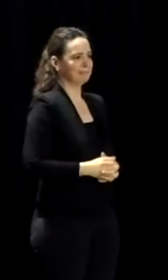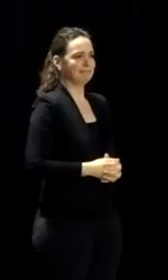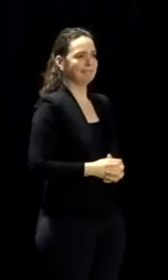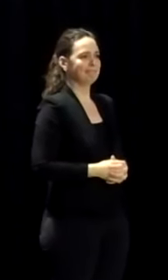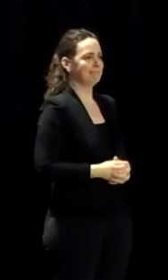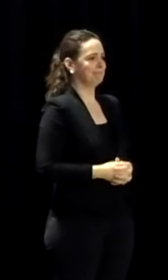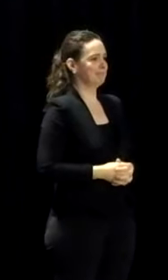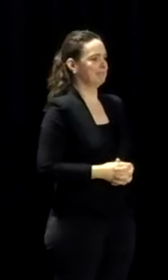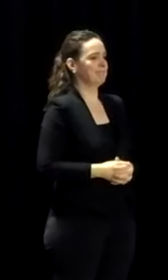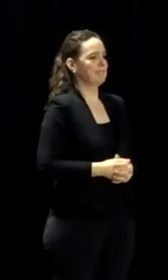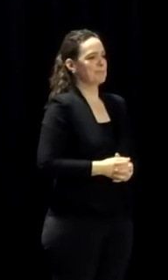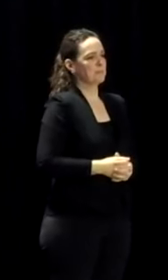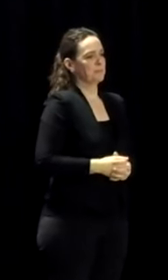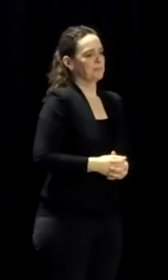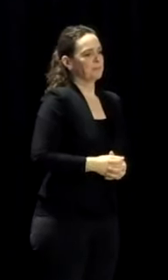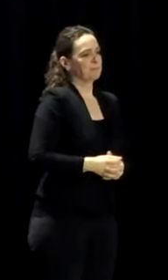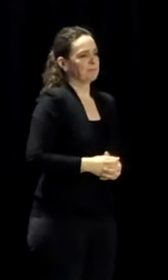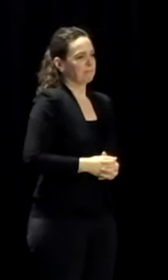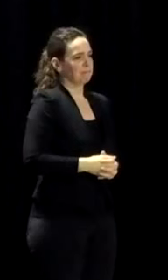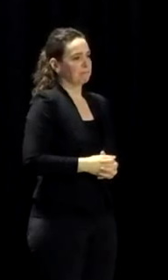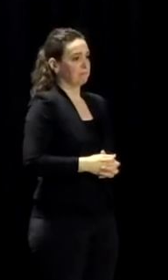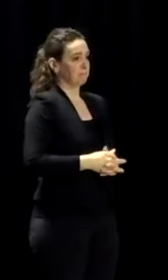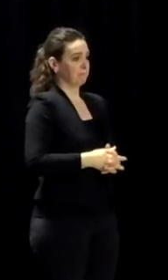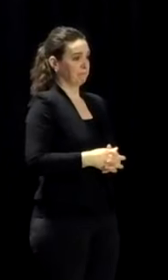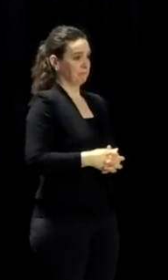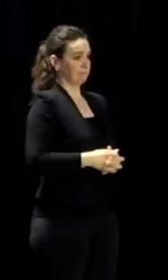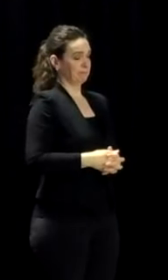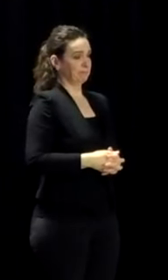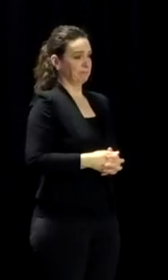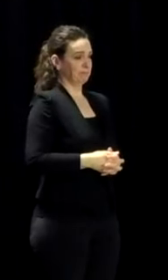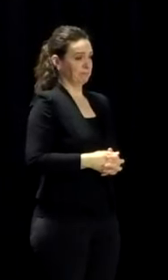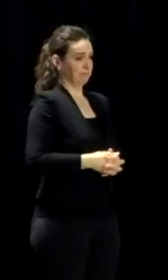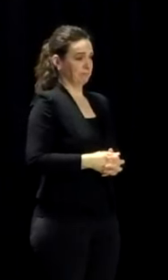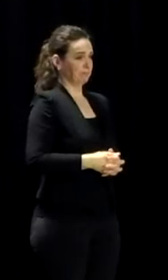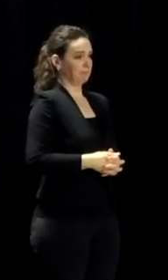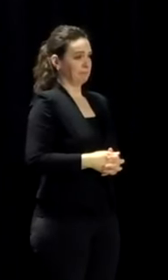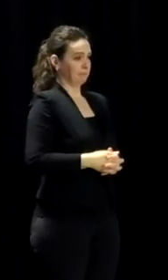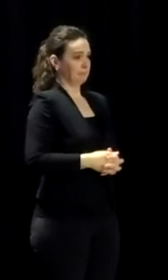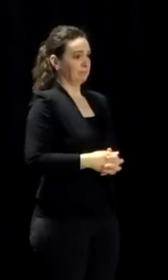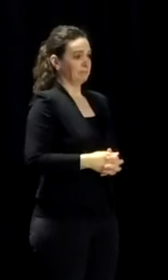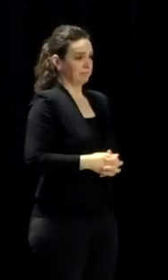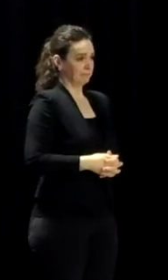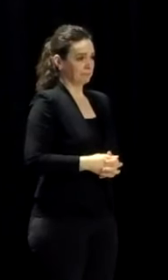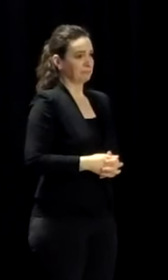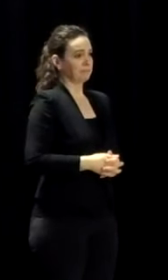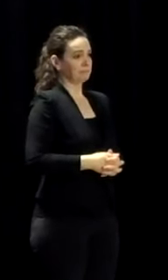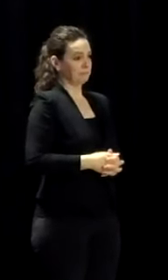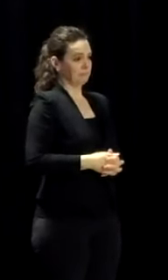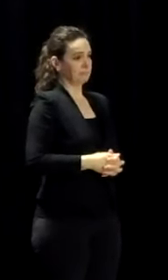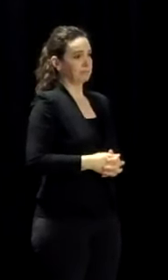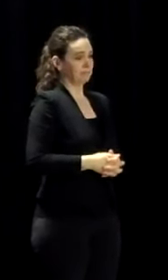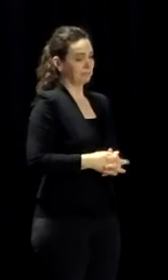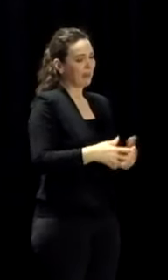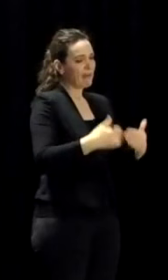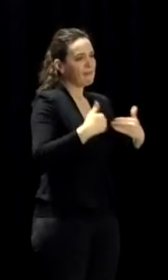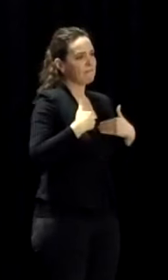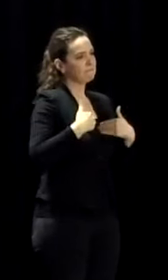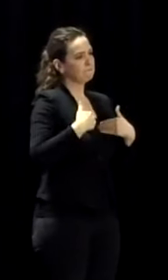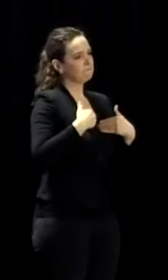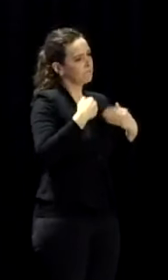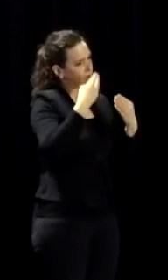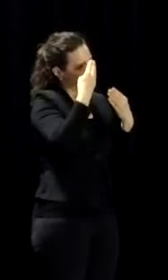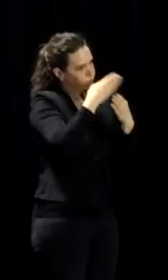announcement with coaches Boeheim, Babers, and Hillsman, which we're going to be pushing out. We're looking for other individuals in the community that can